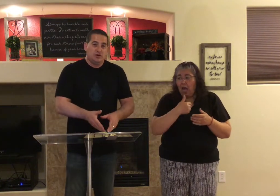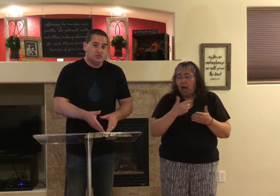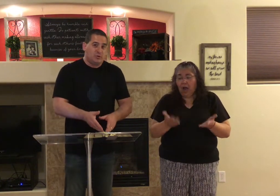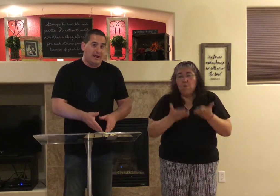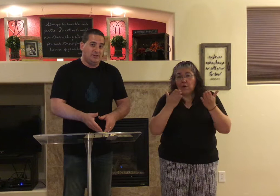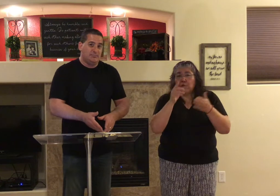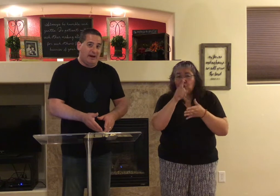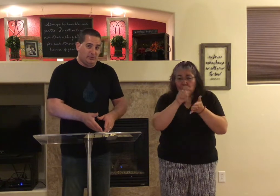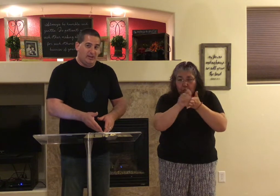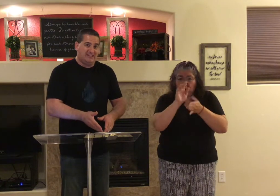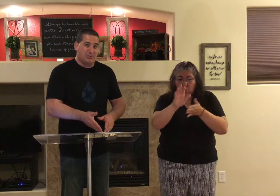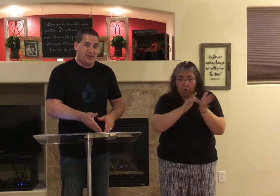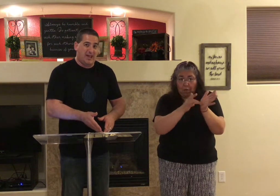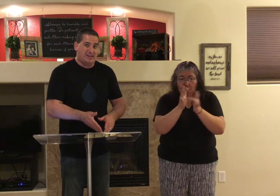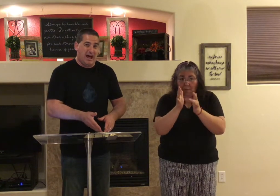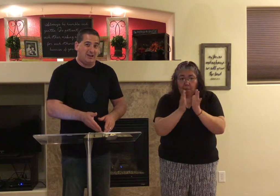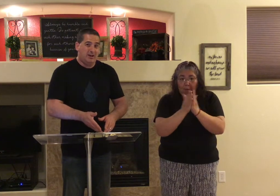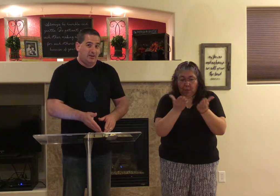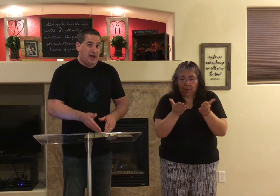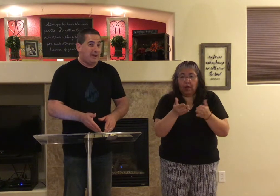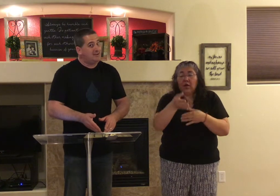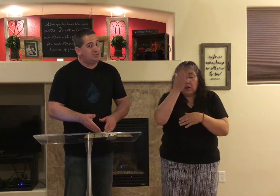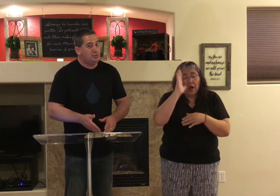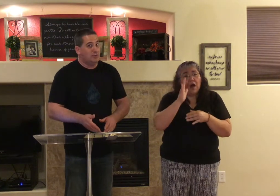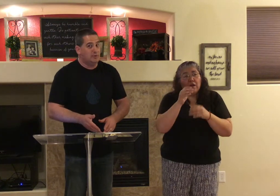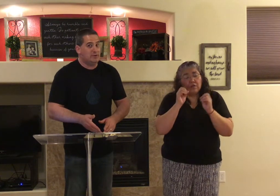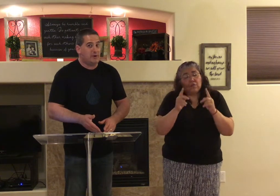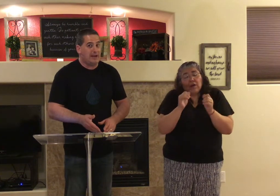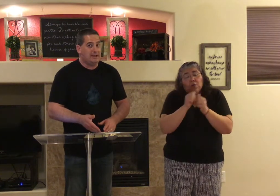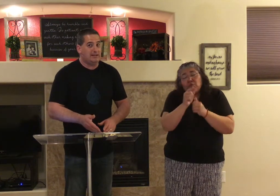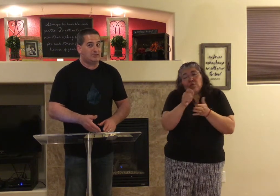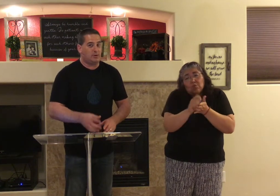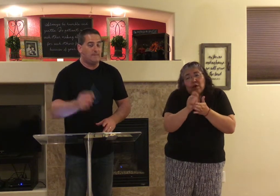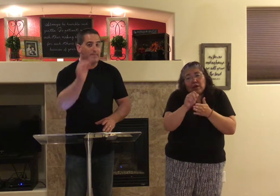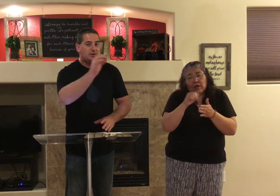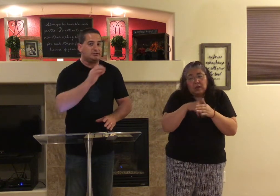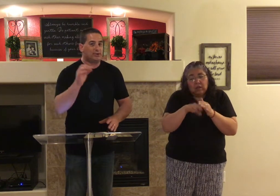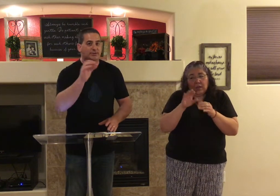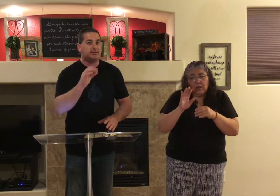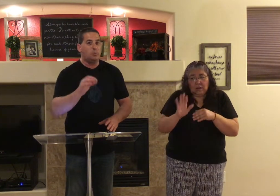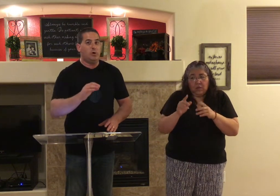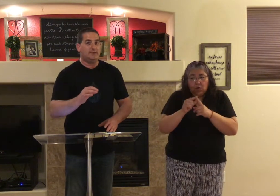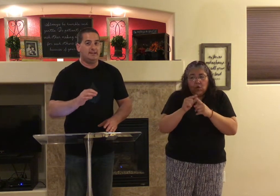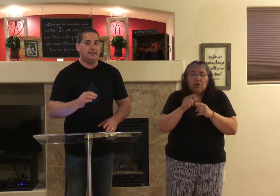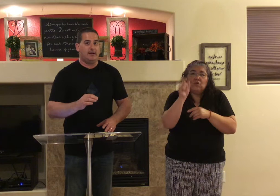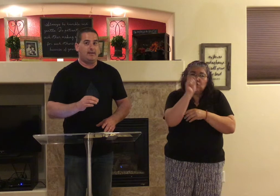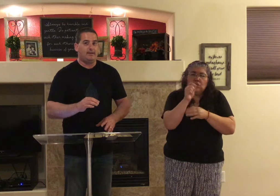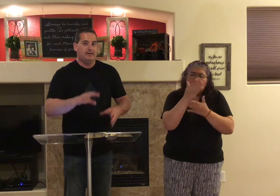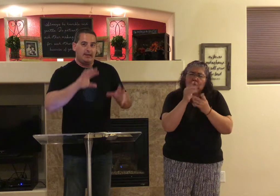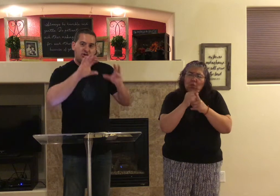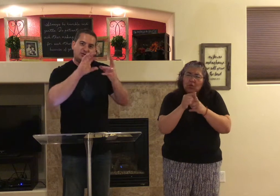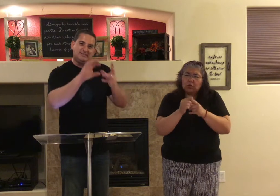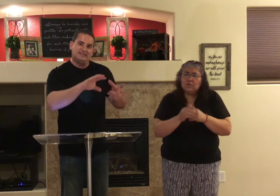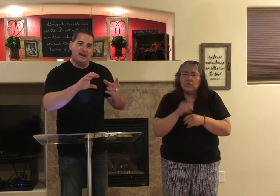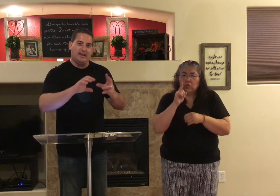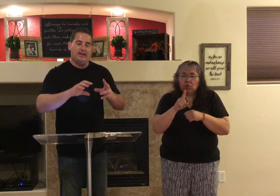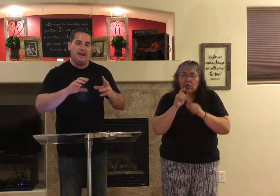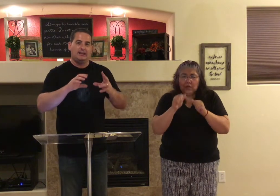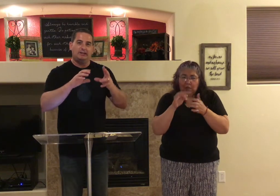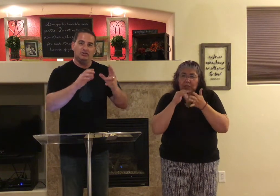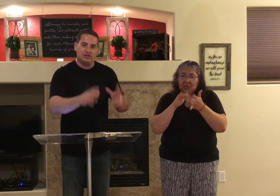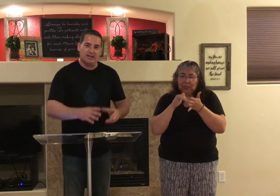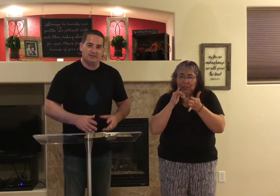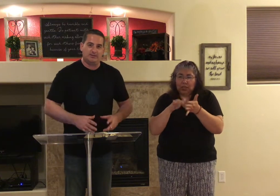that you write in your Bible. It's okay. God is cool with you writing in his word. Circle some words in there that you can study